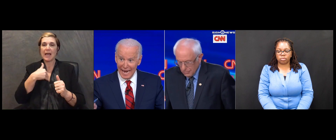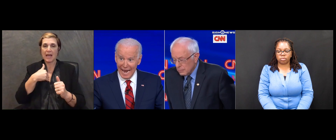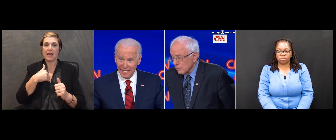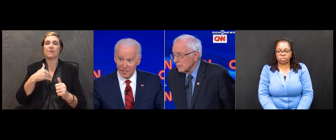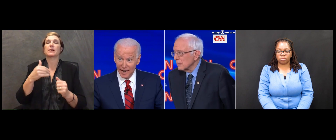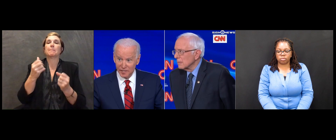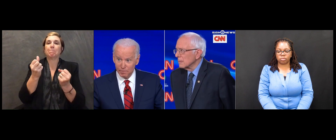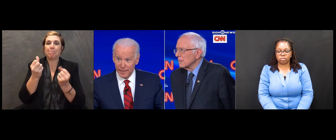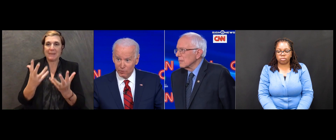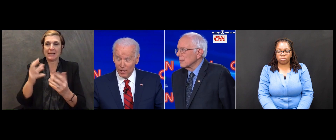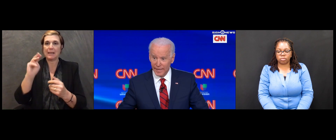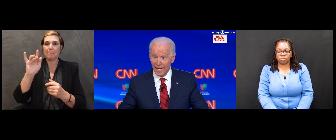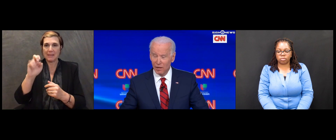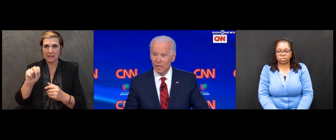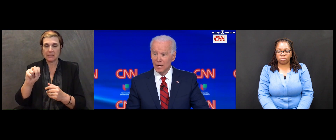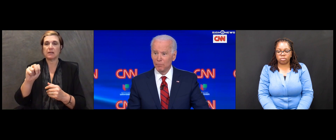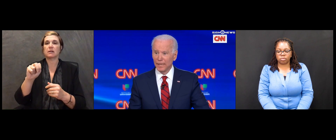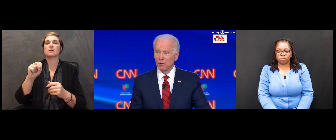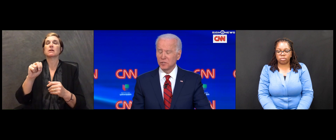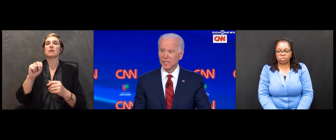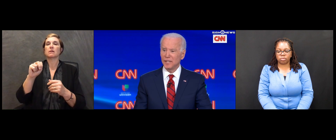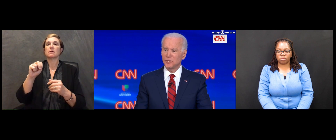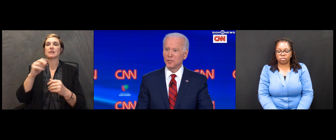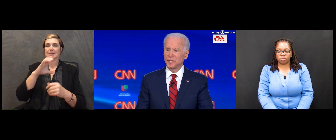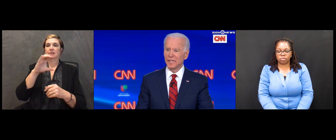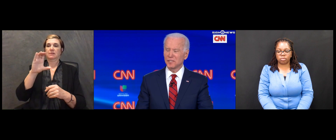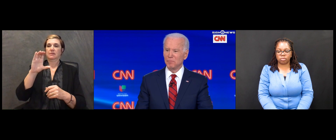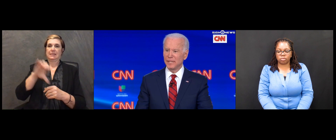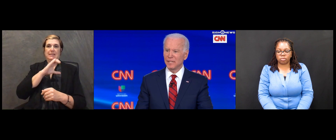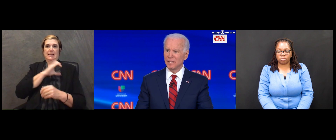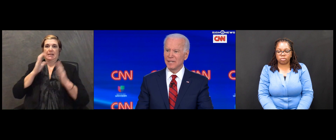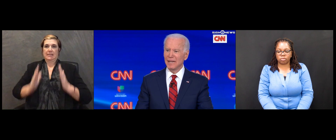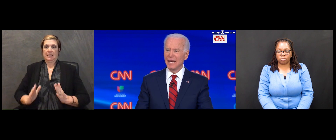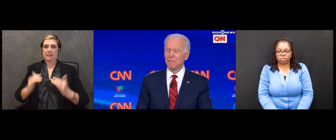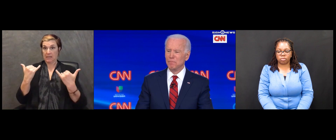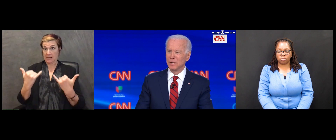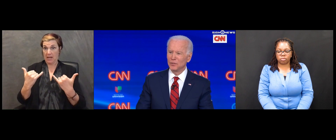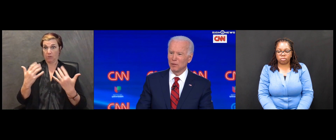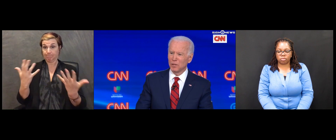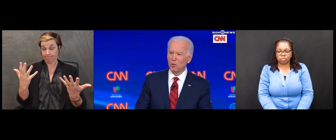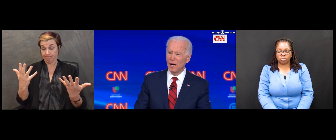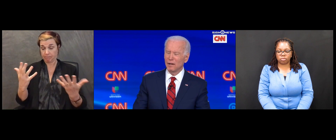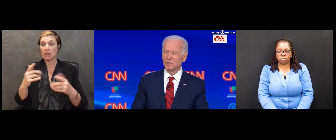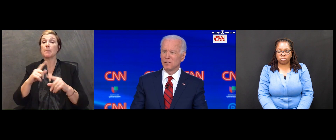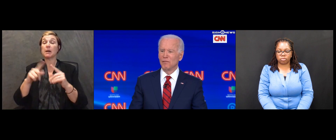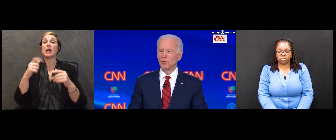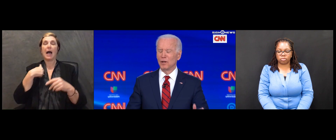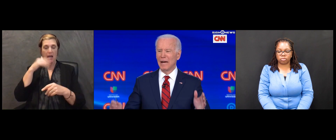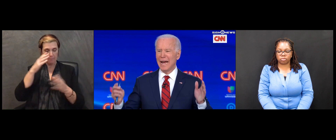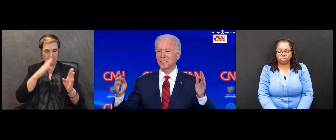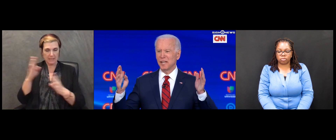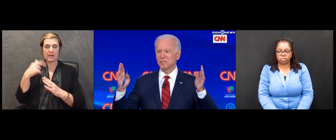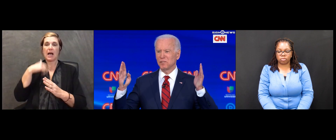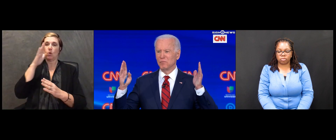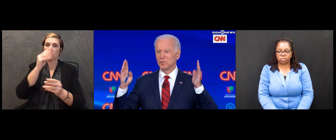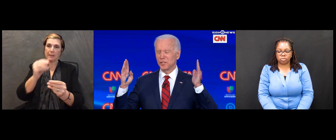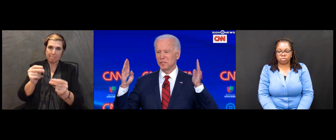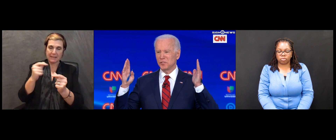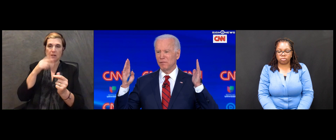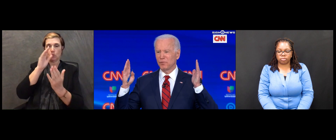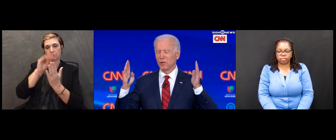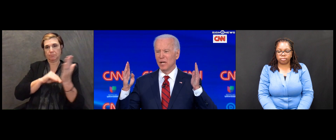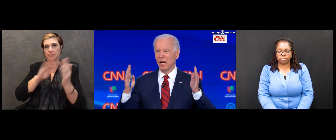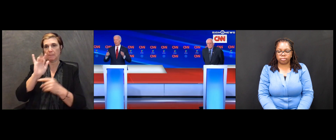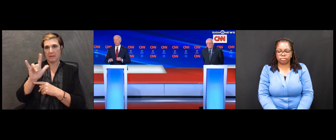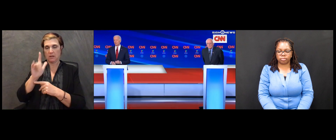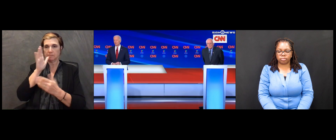citizens as I speak right now. But I will send to the desk immediately a bill that requires for access to